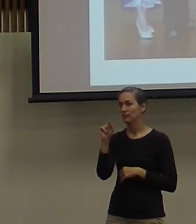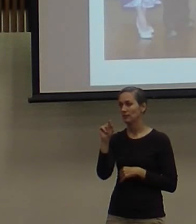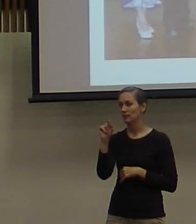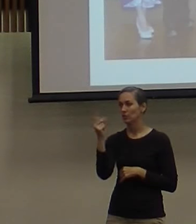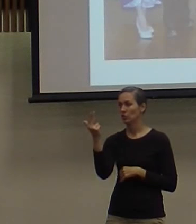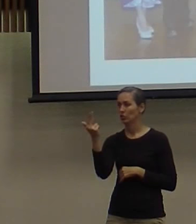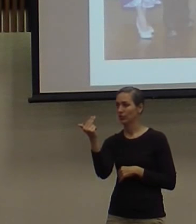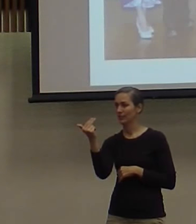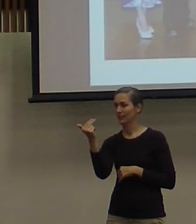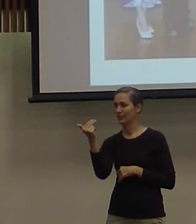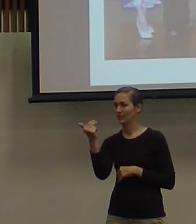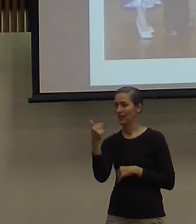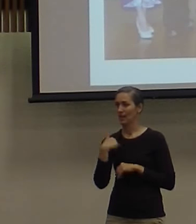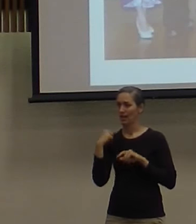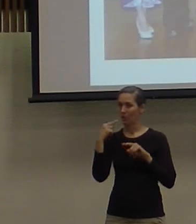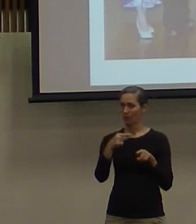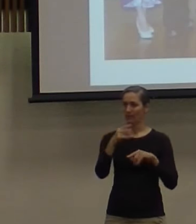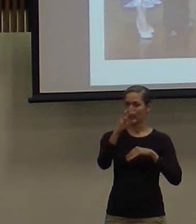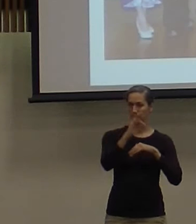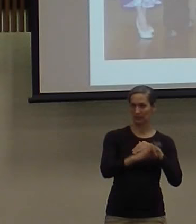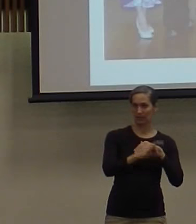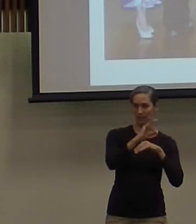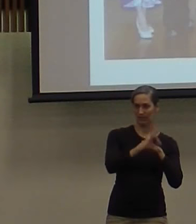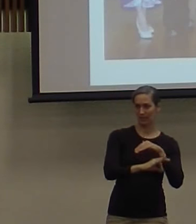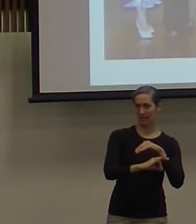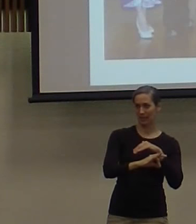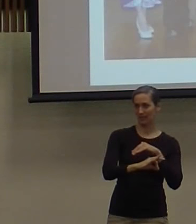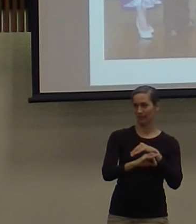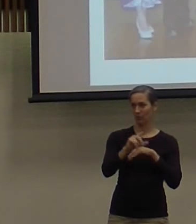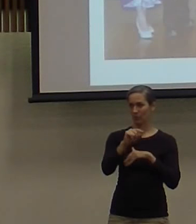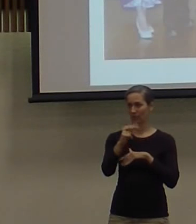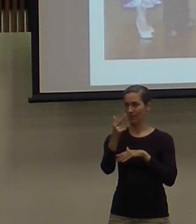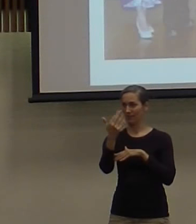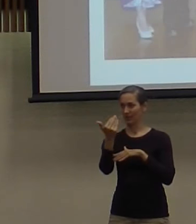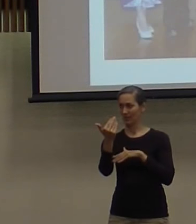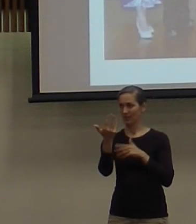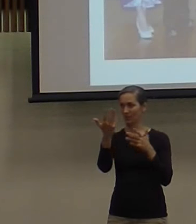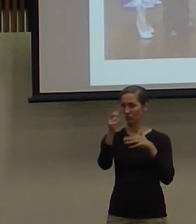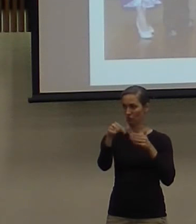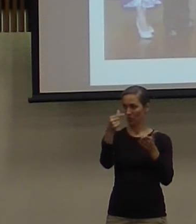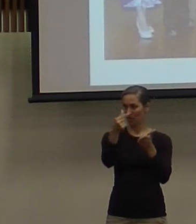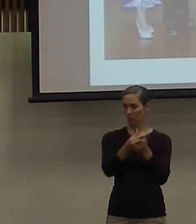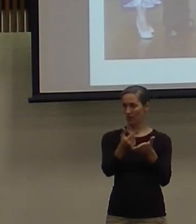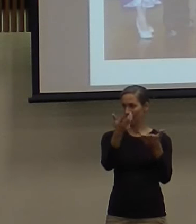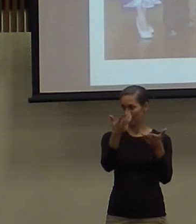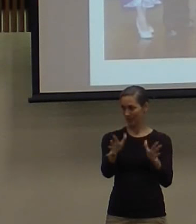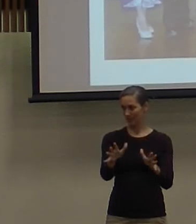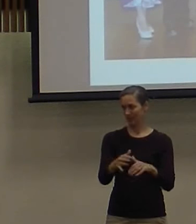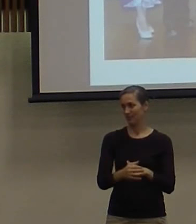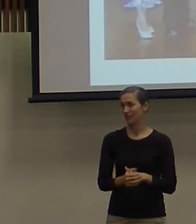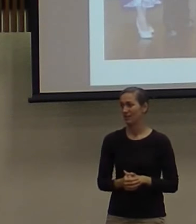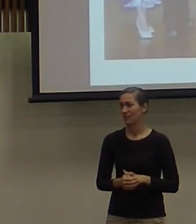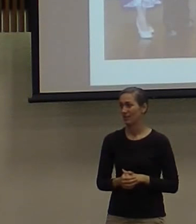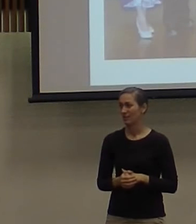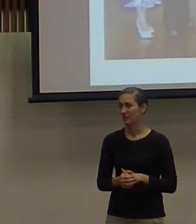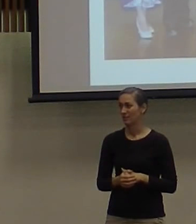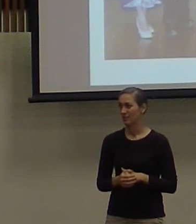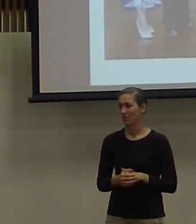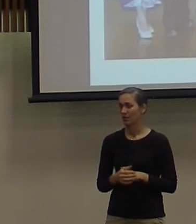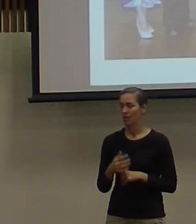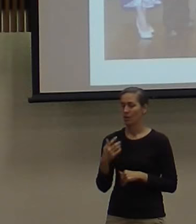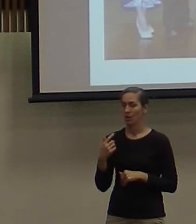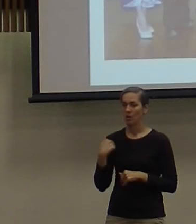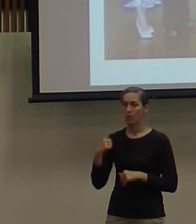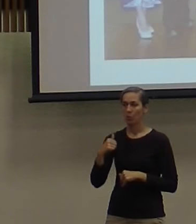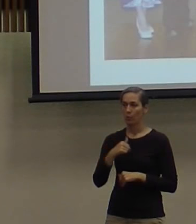2013 I went to Sunset, and then 15 I just finished the school over there. And during this time I was blessed